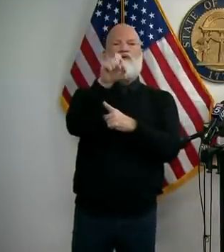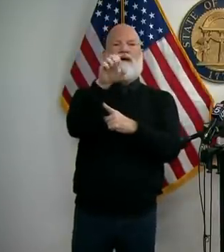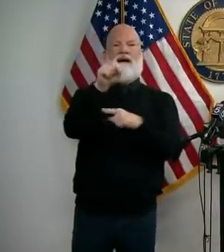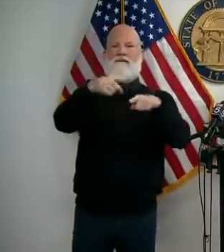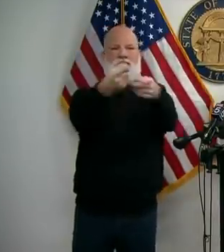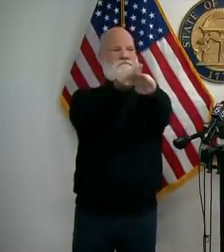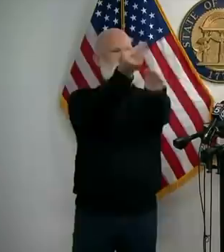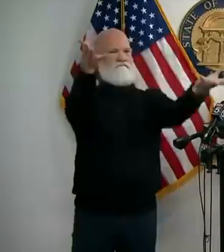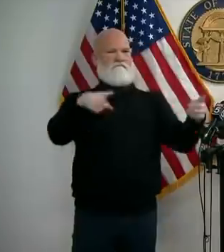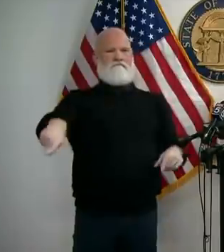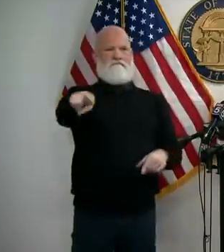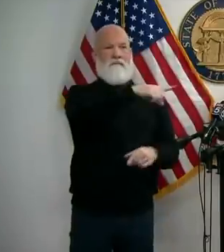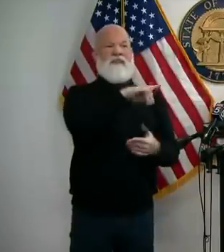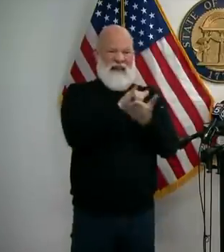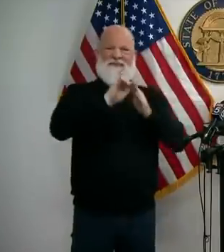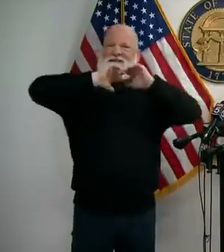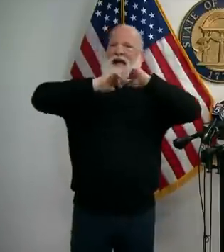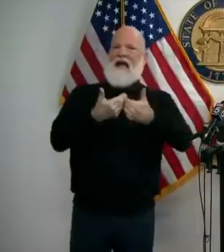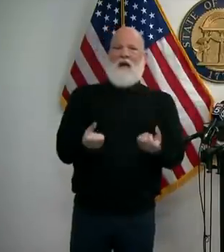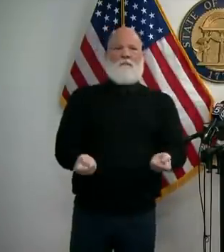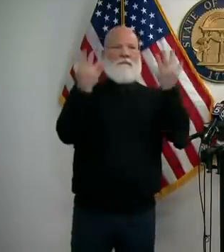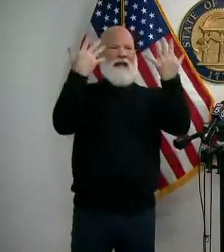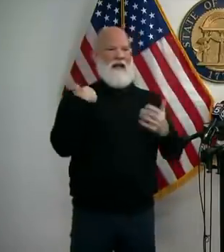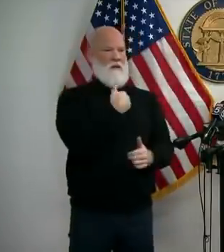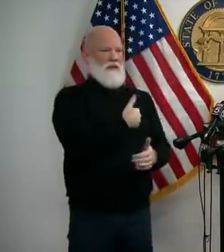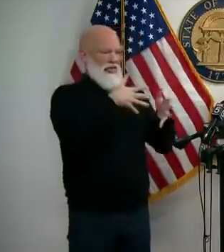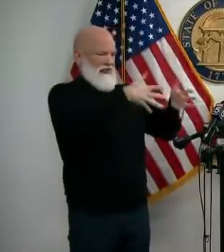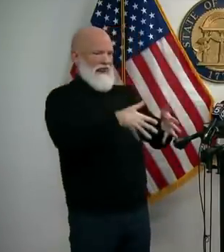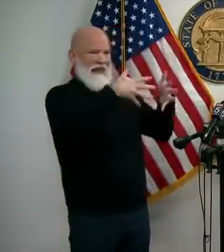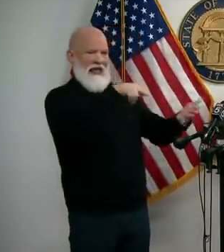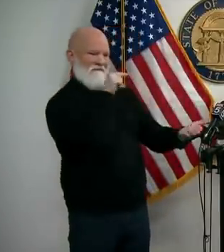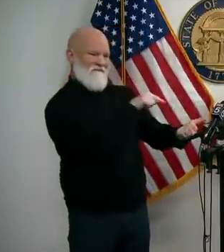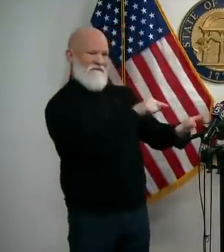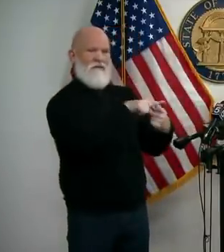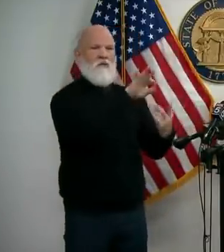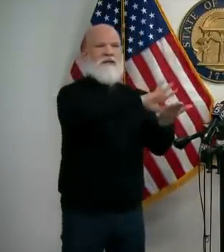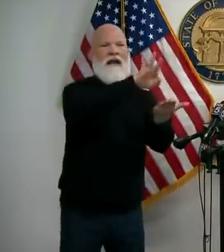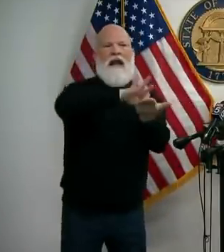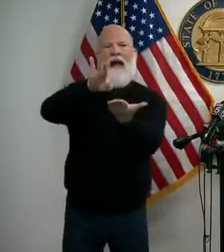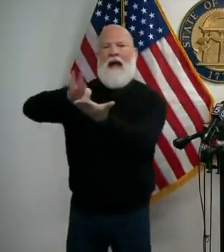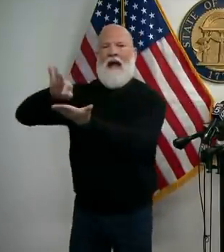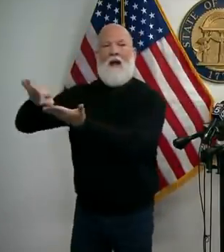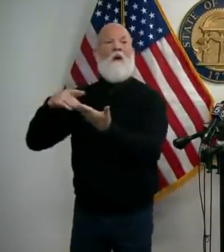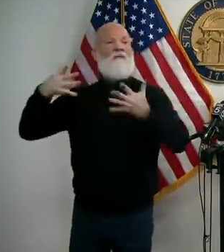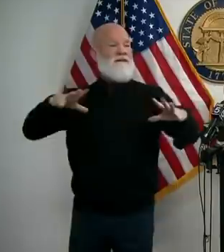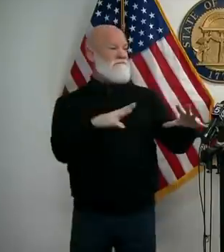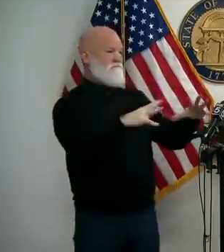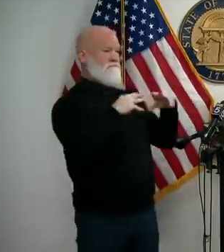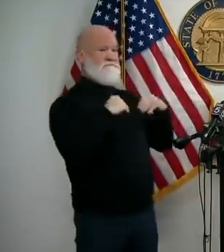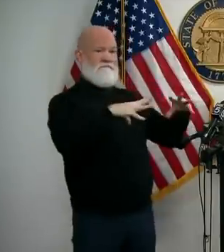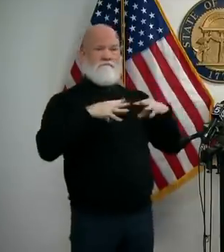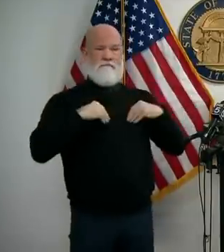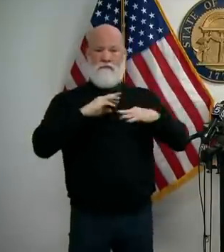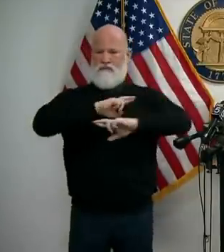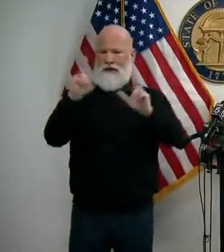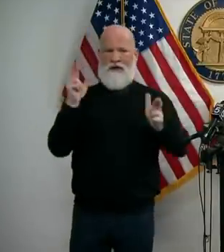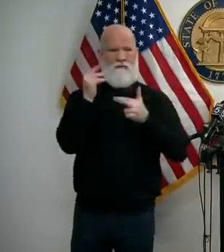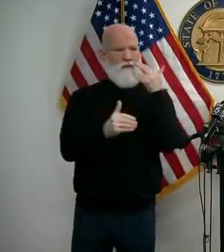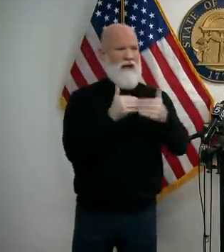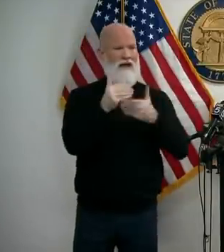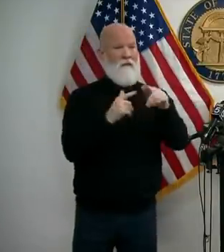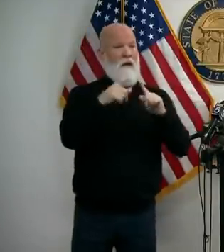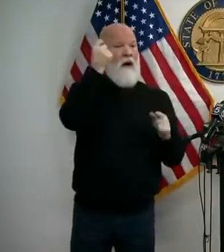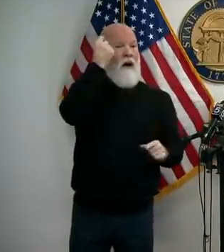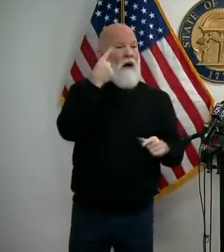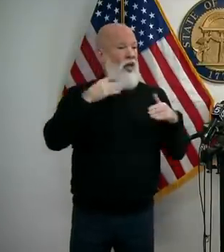have to count so that we know where there actually is. Or it can give the press and political talking heads the opportunity to